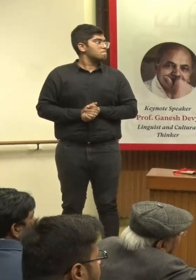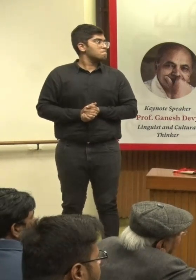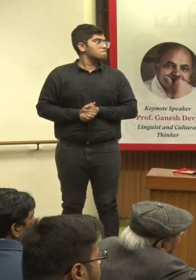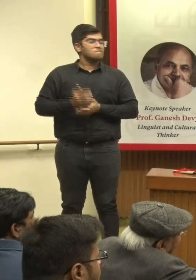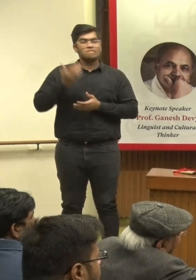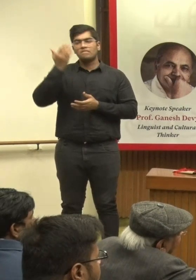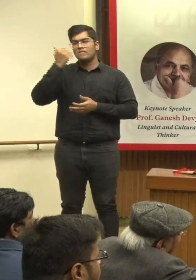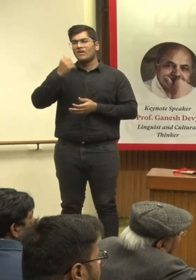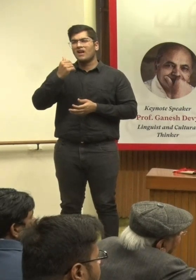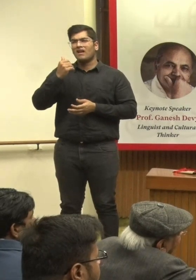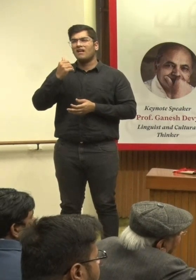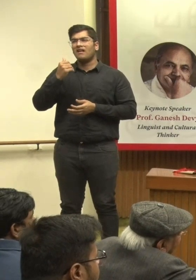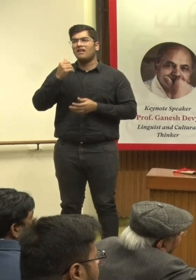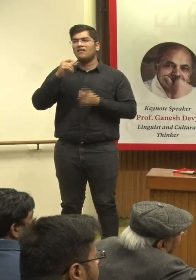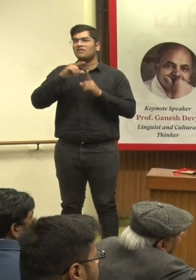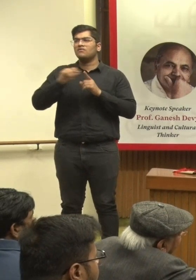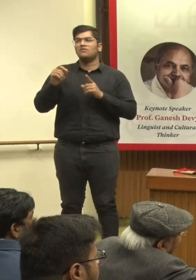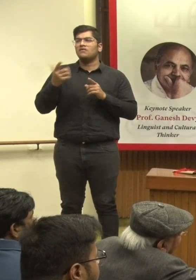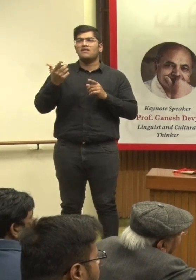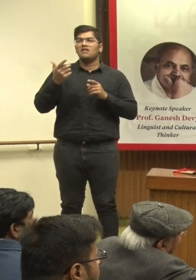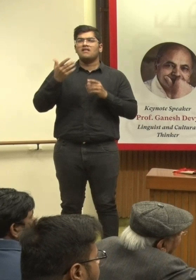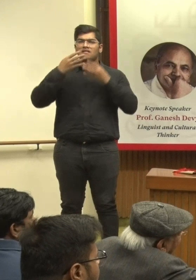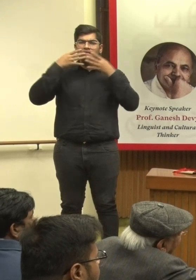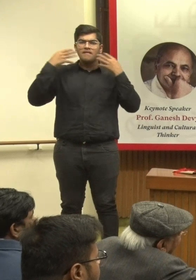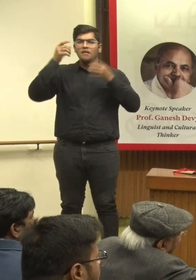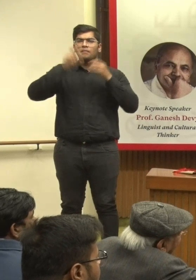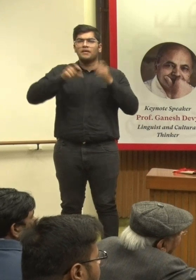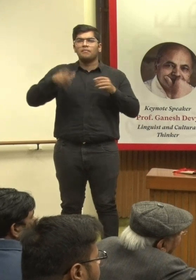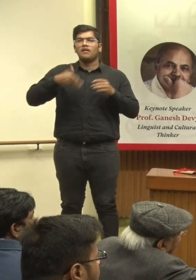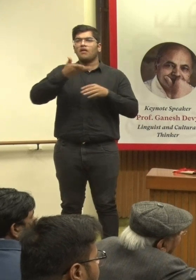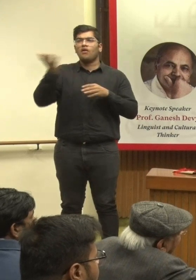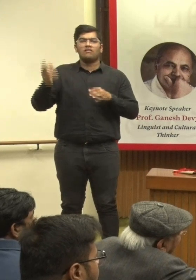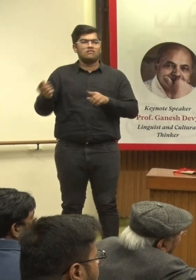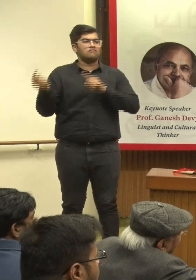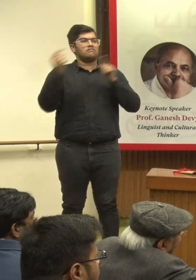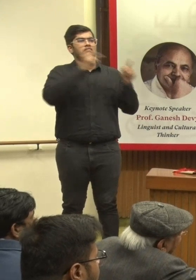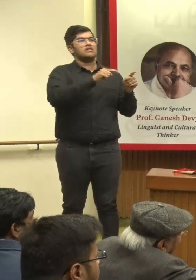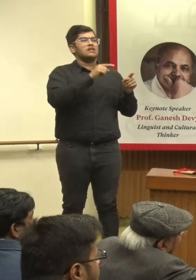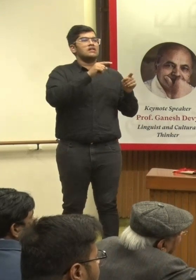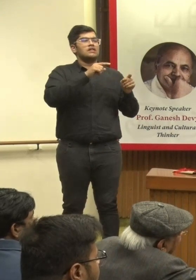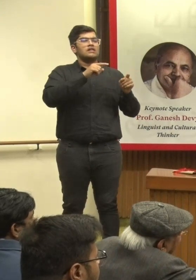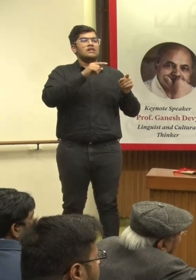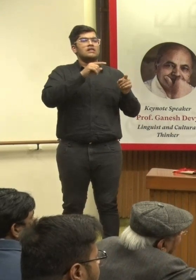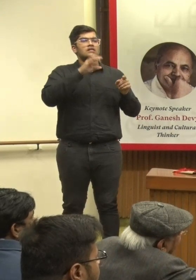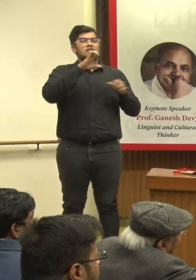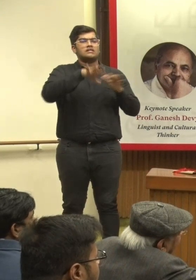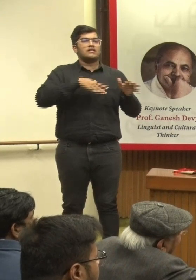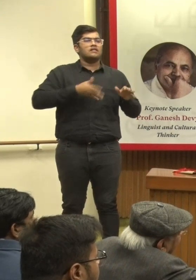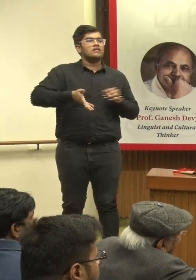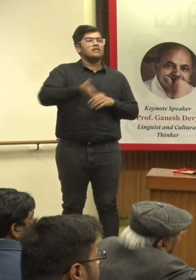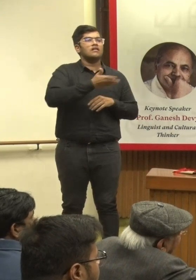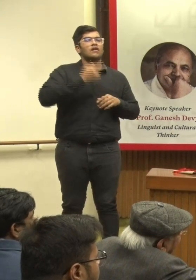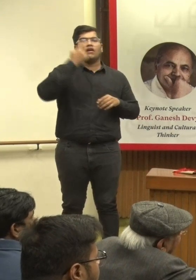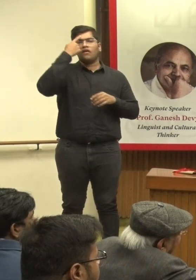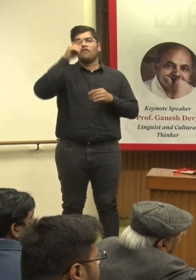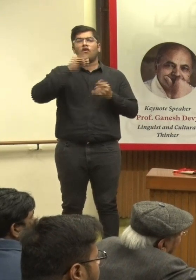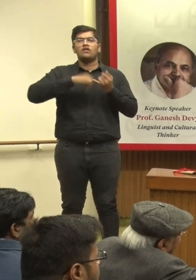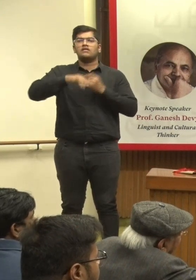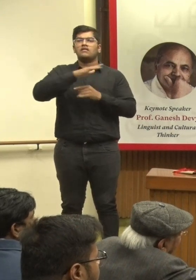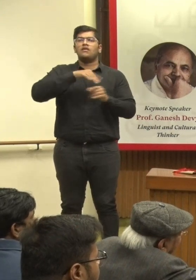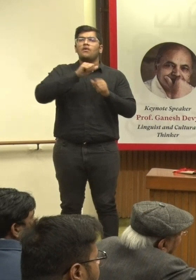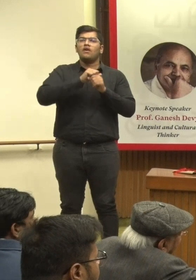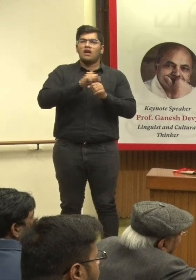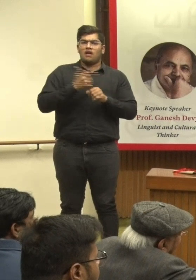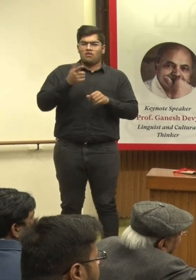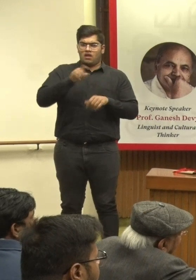Why do Adivasis migrate to cities for seasonal work? Are they fond of the city